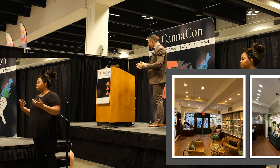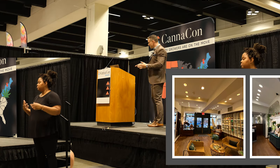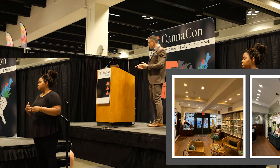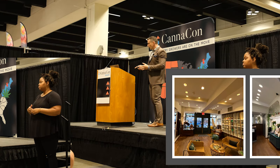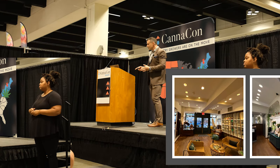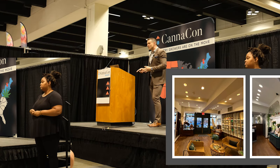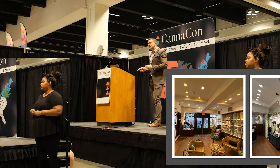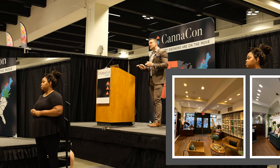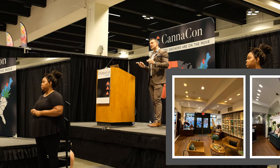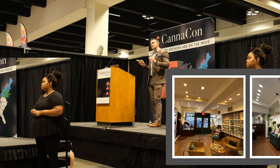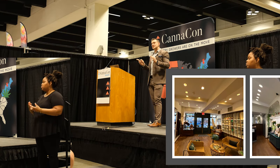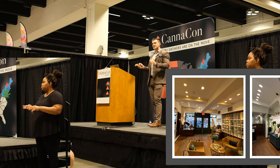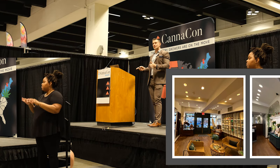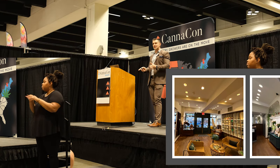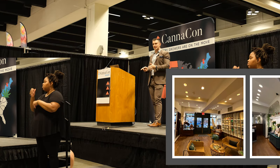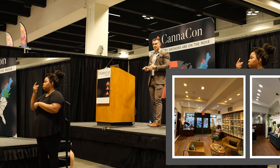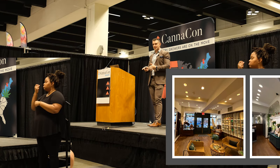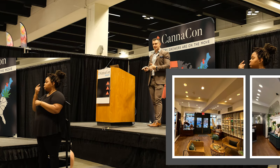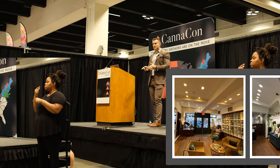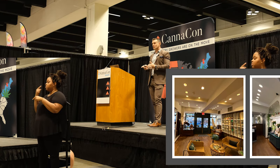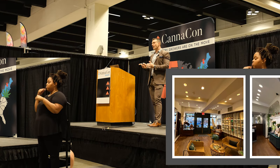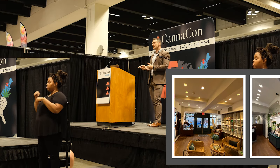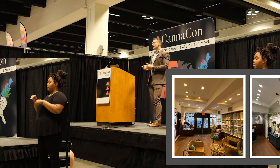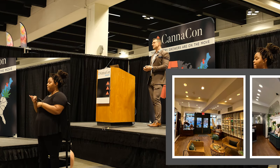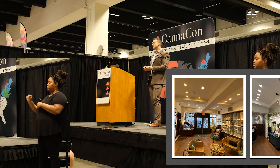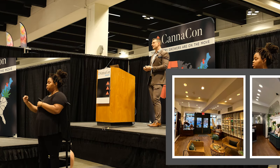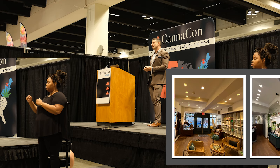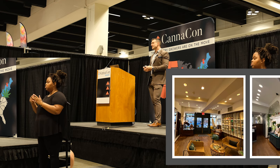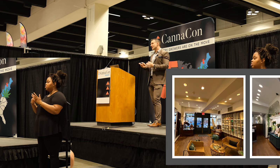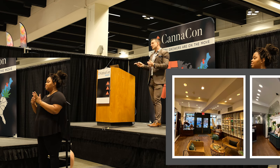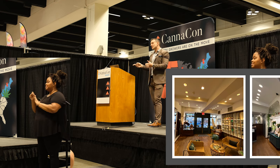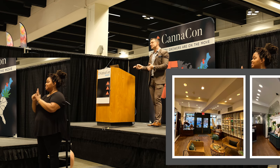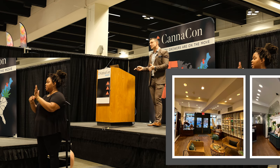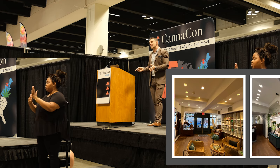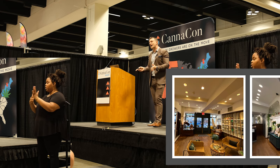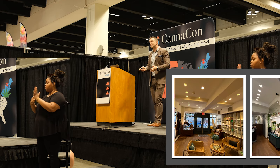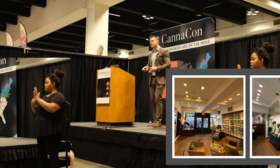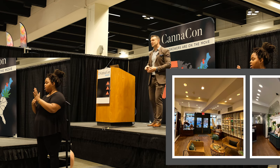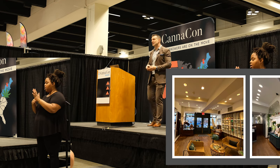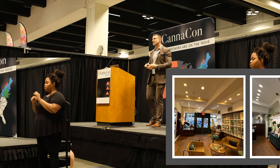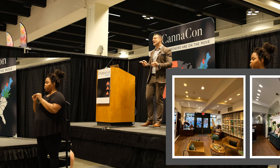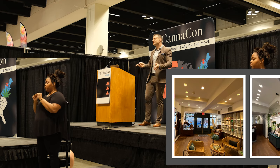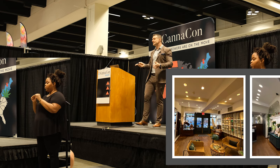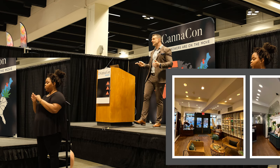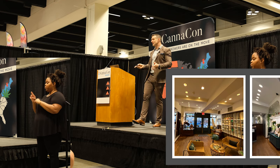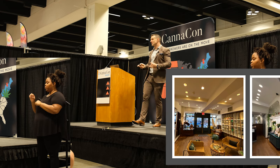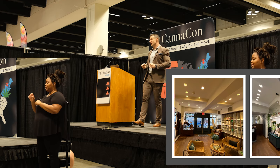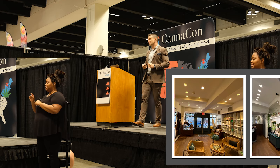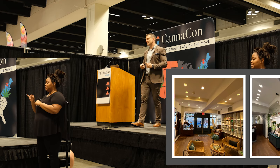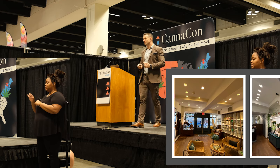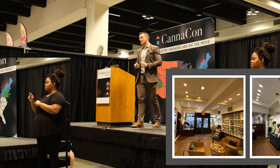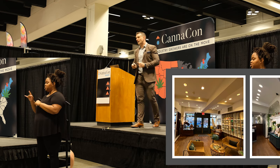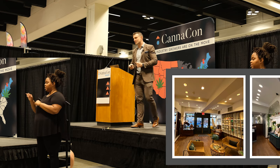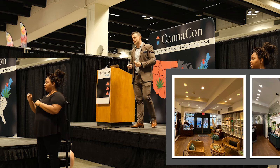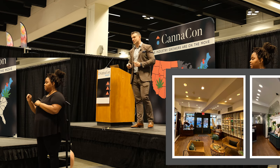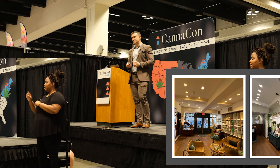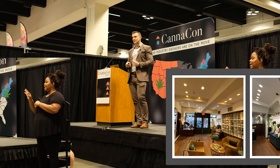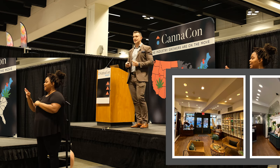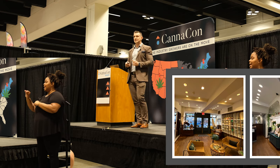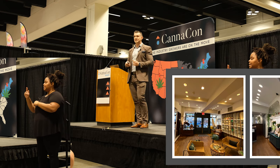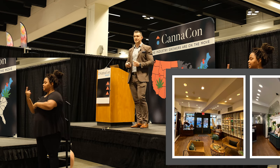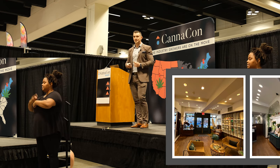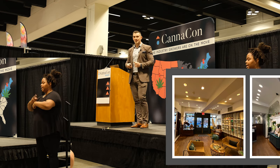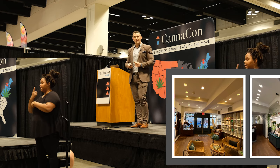That's extremely important. The retention in Minnesota that's required by the state is actually relatively high. So we need 90-day retention on your